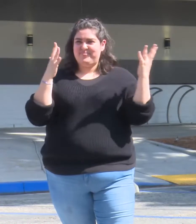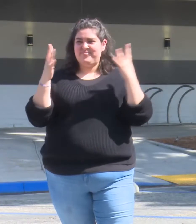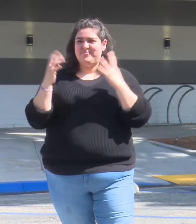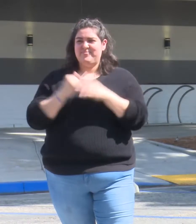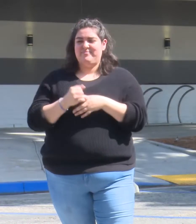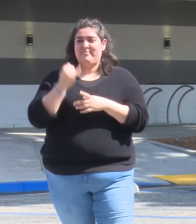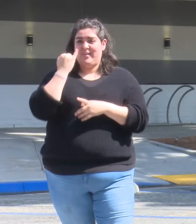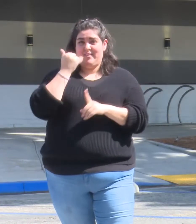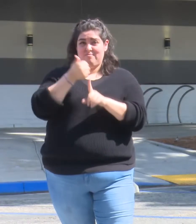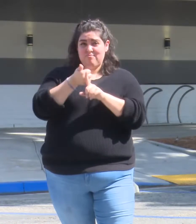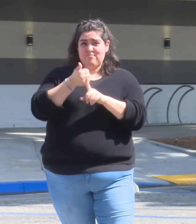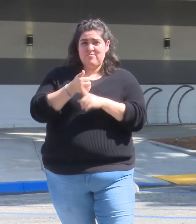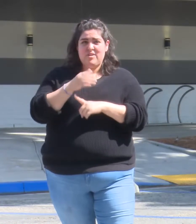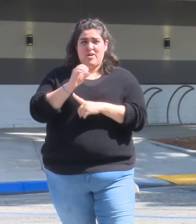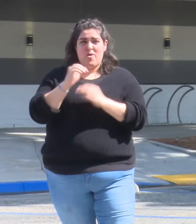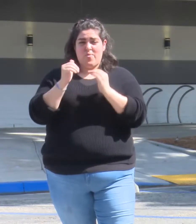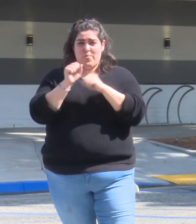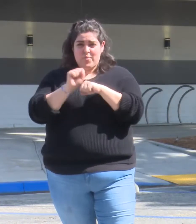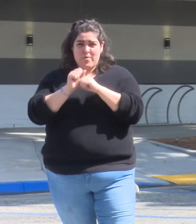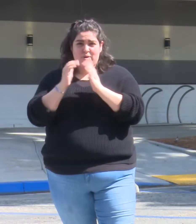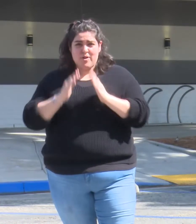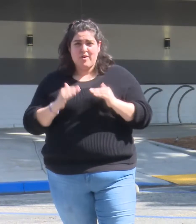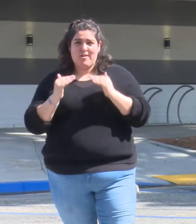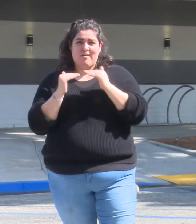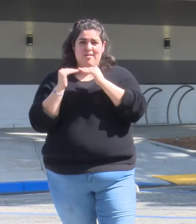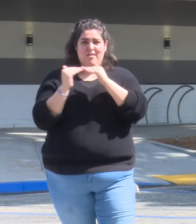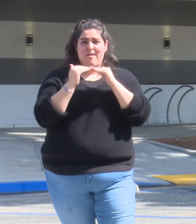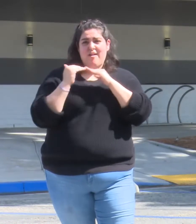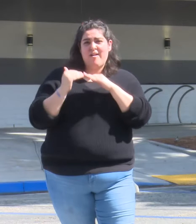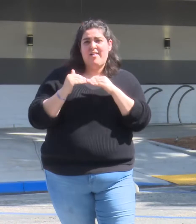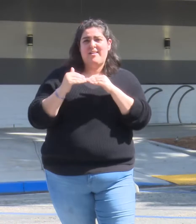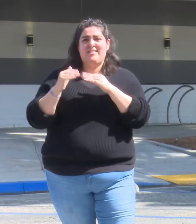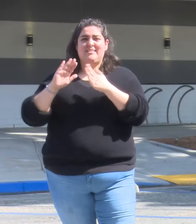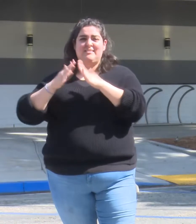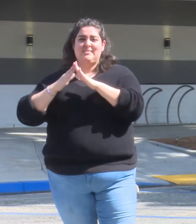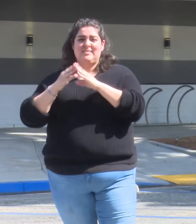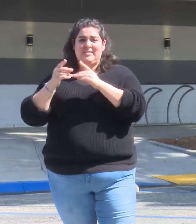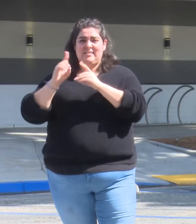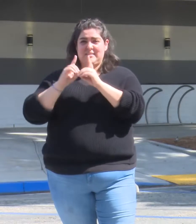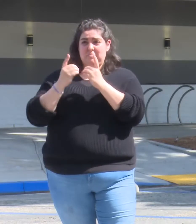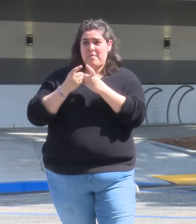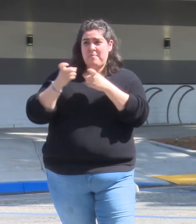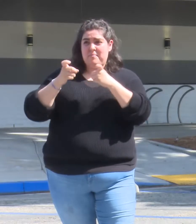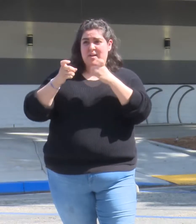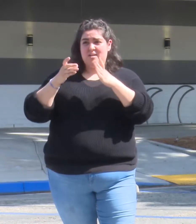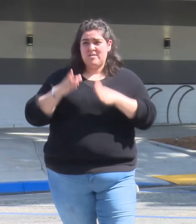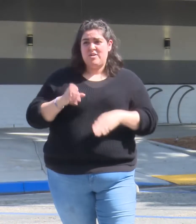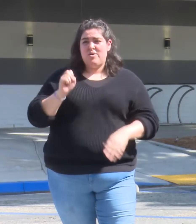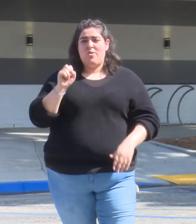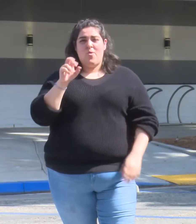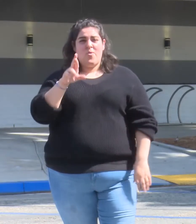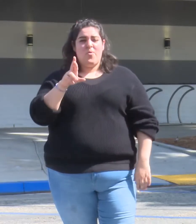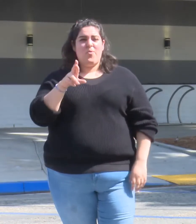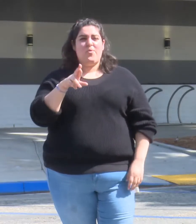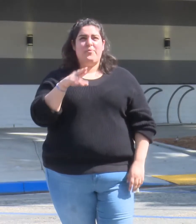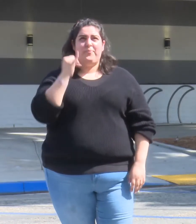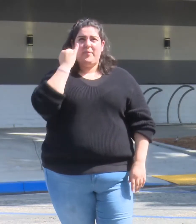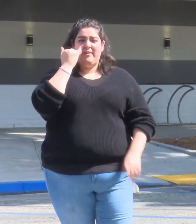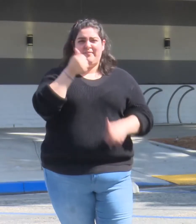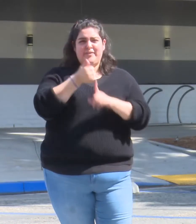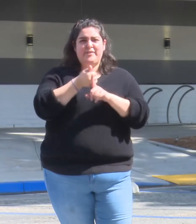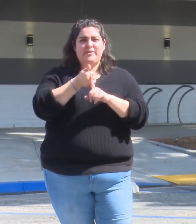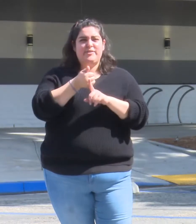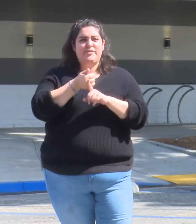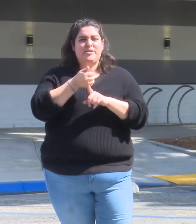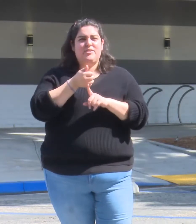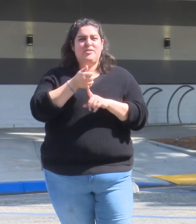If you were a coworker, a colleague, a city department manager, or if you were someone